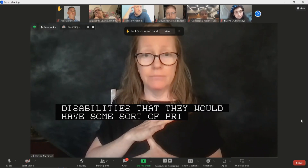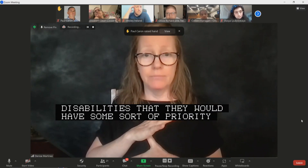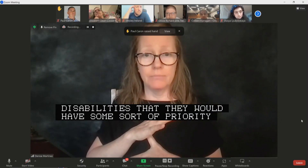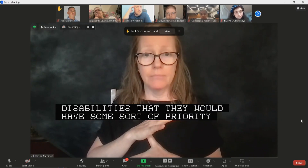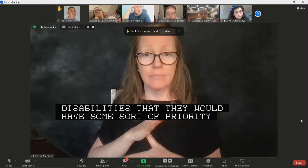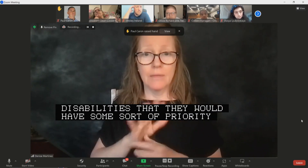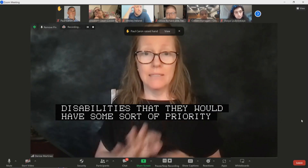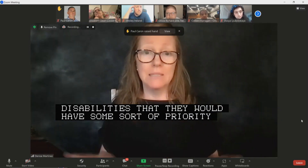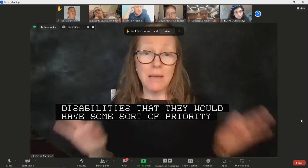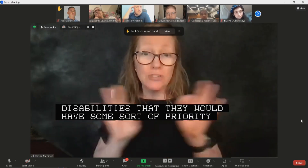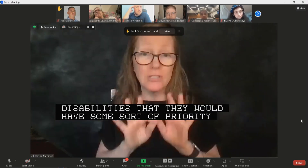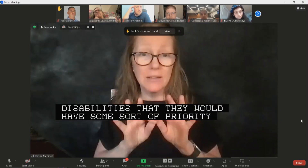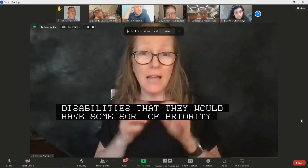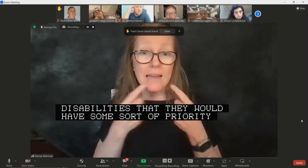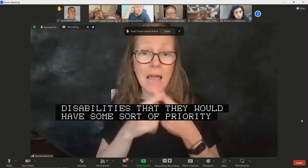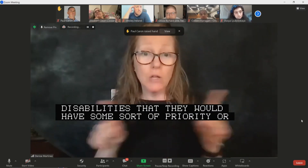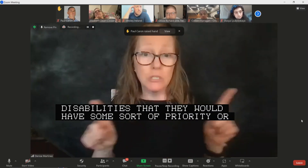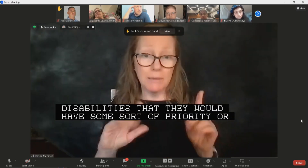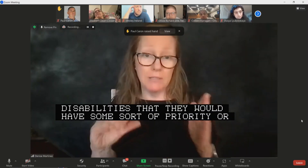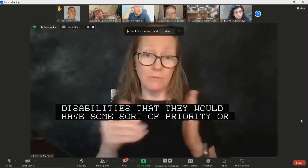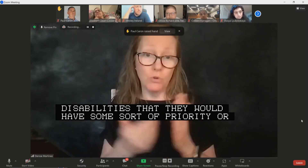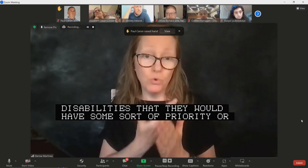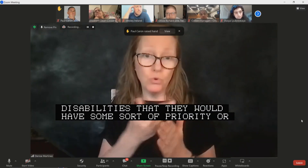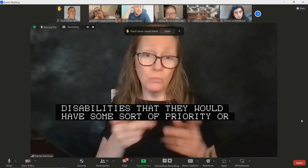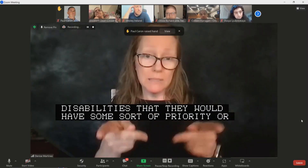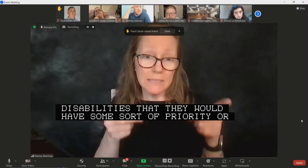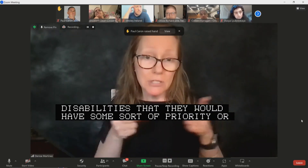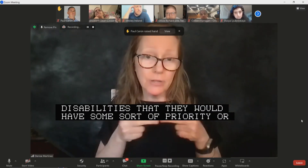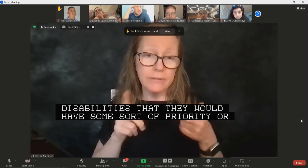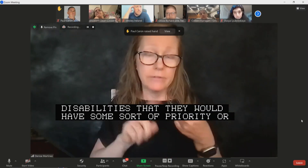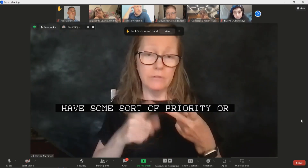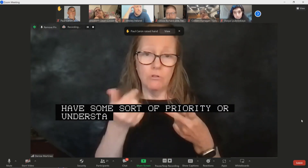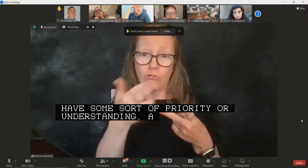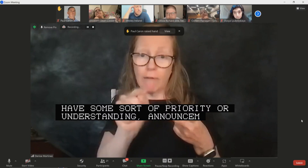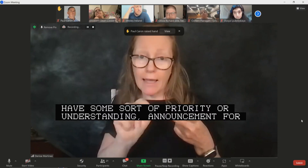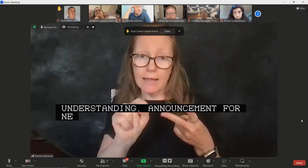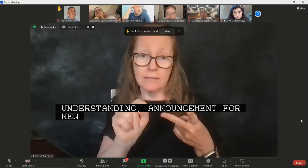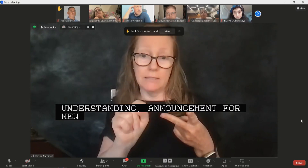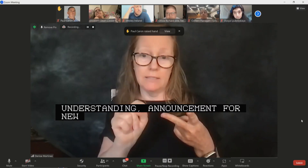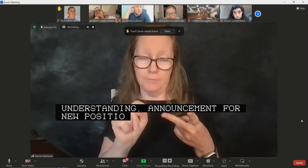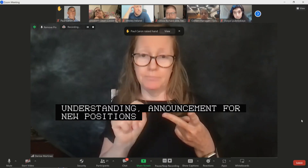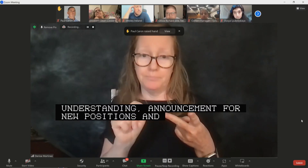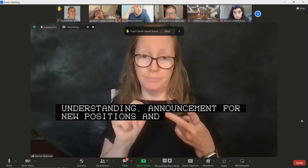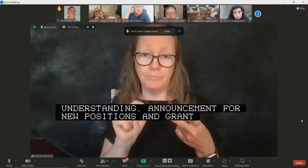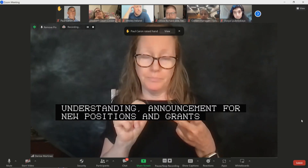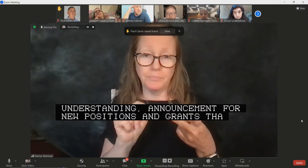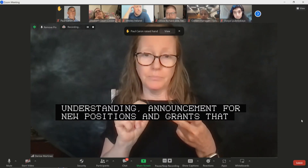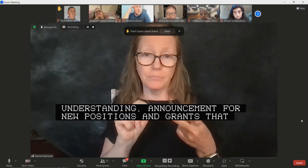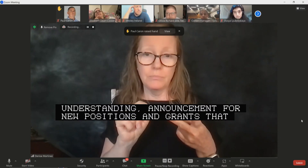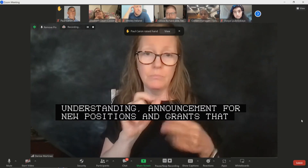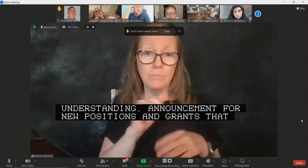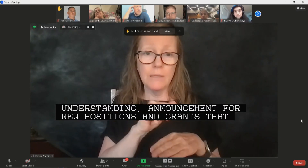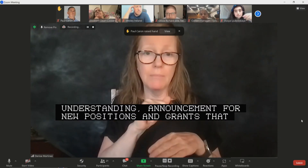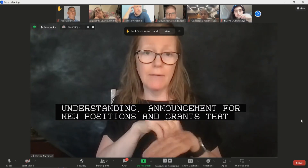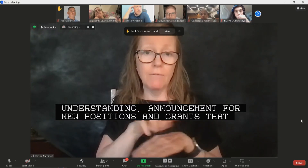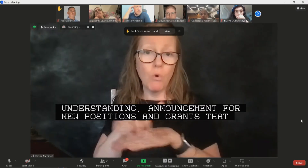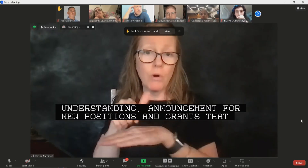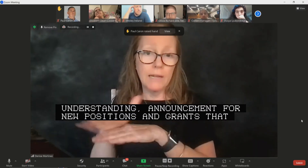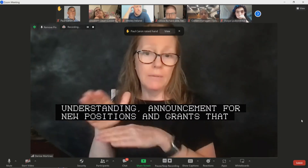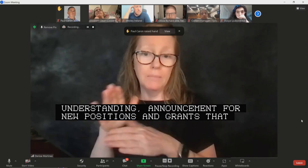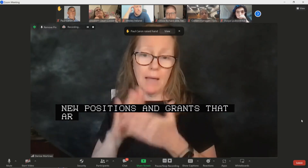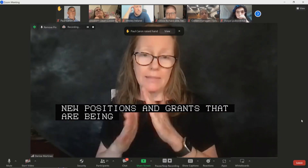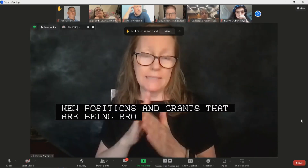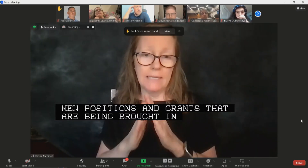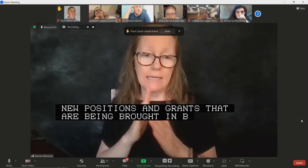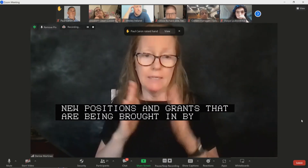announcements for new positions and grants that are being forwarded by by the city. So I didn't know if that was something